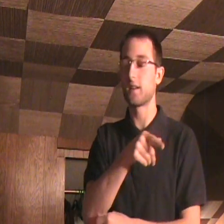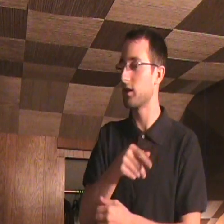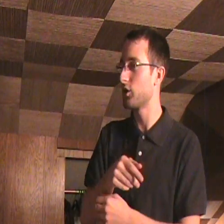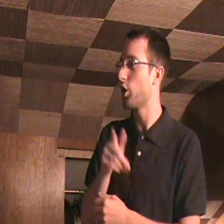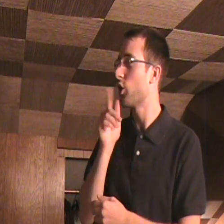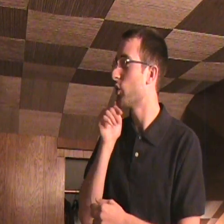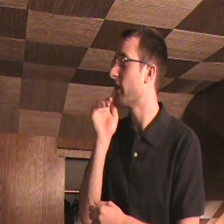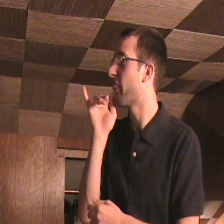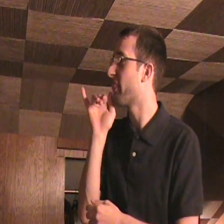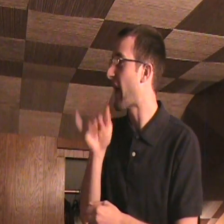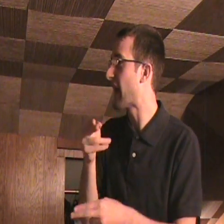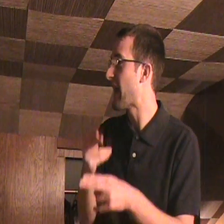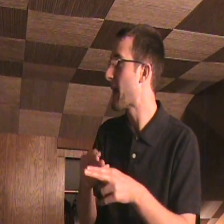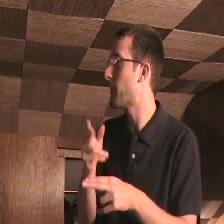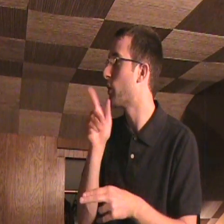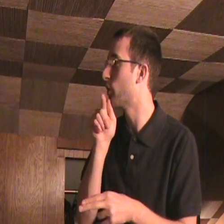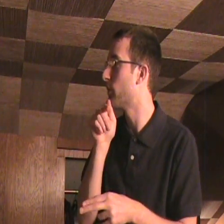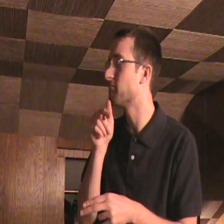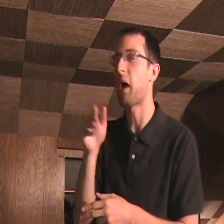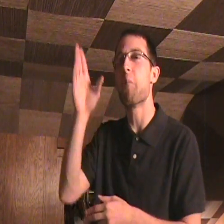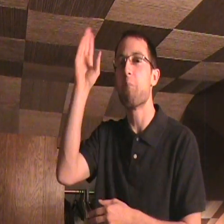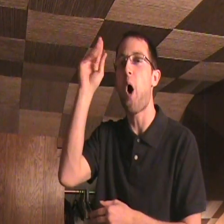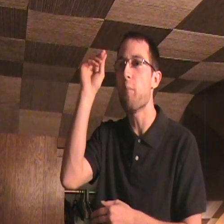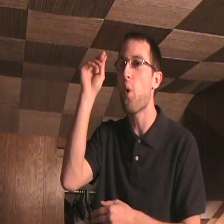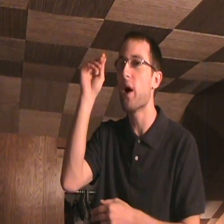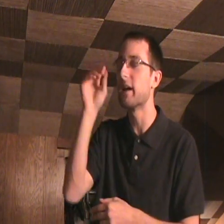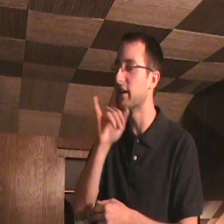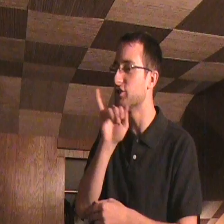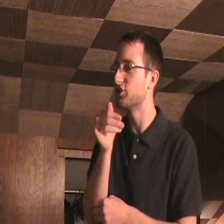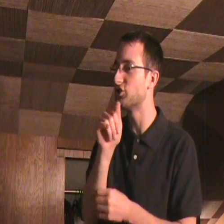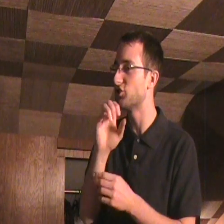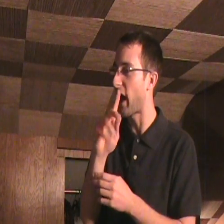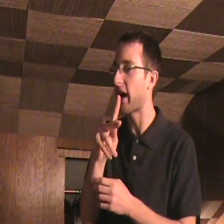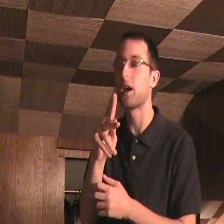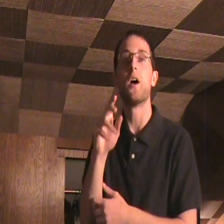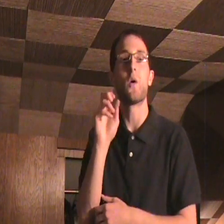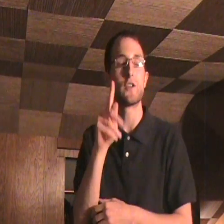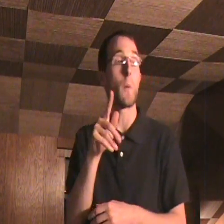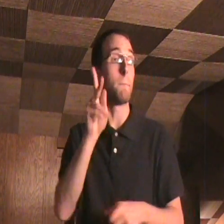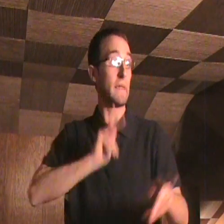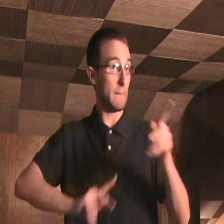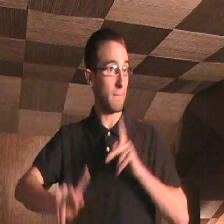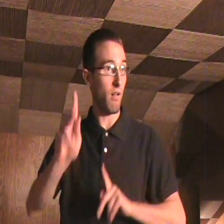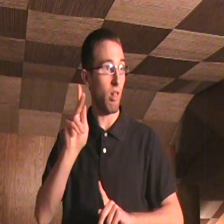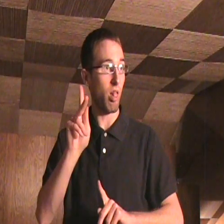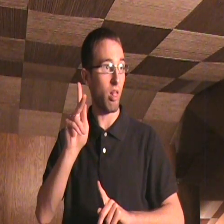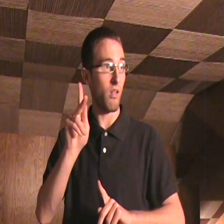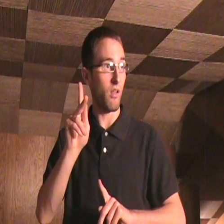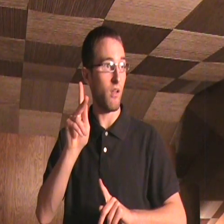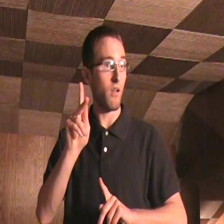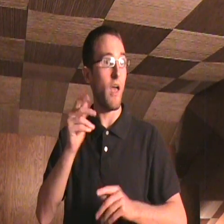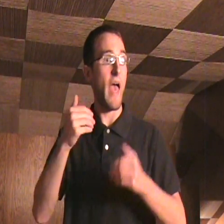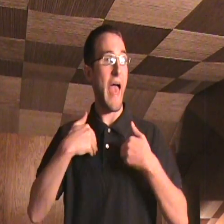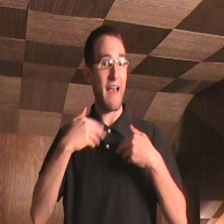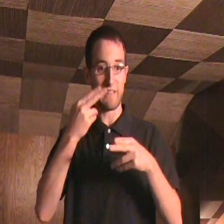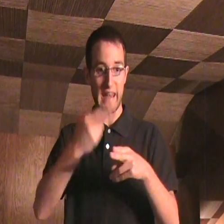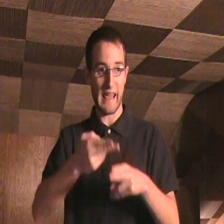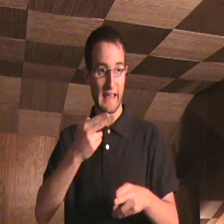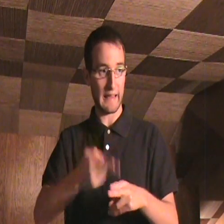name? A boy. A boy. Boys and girls. So people have names. Girls'